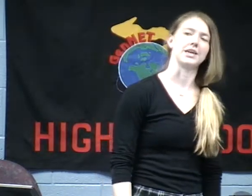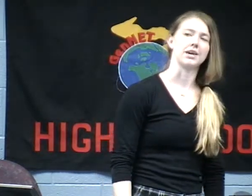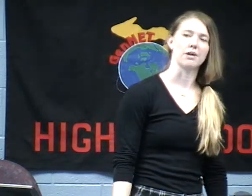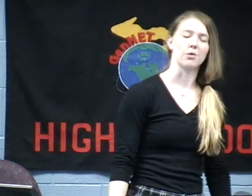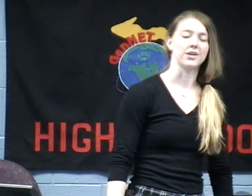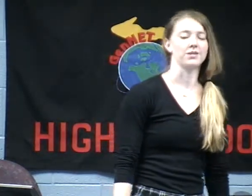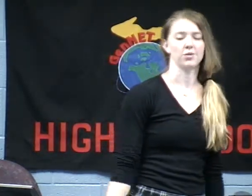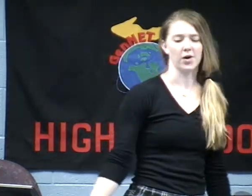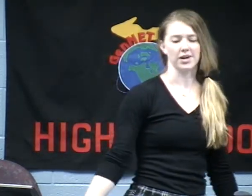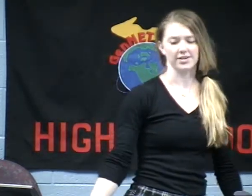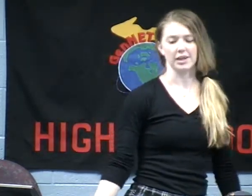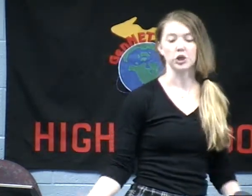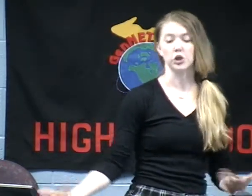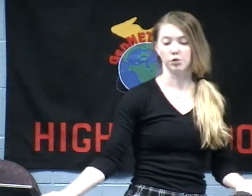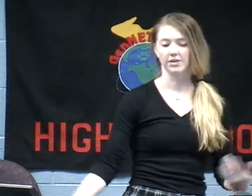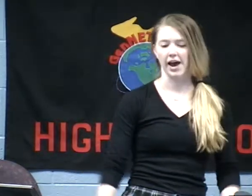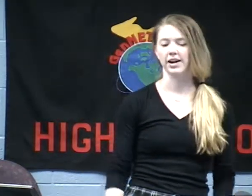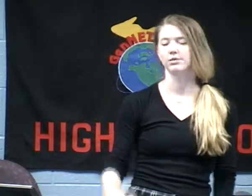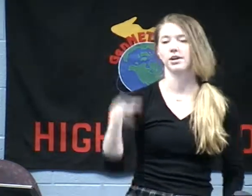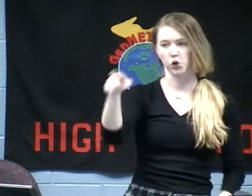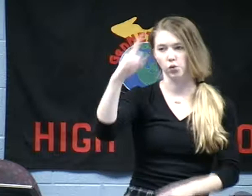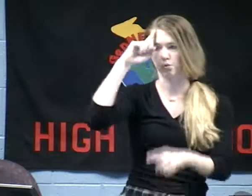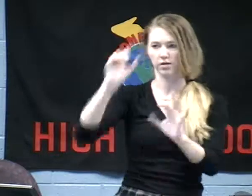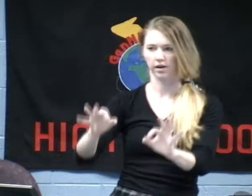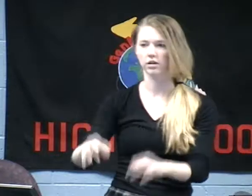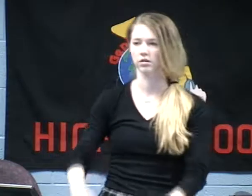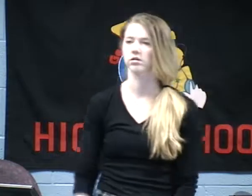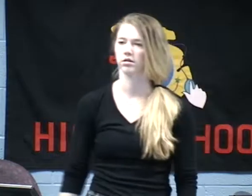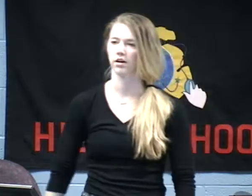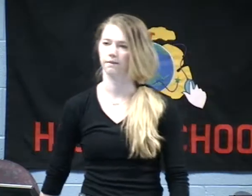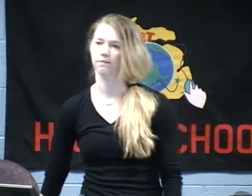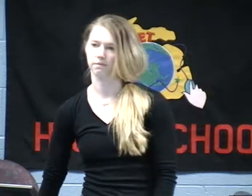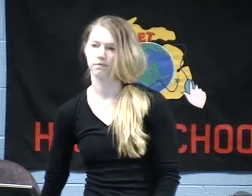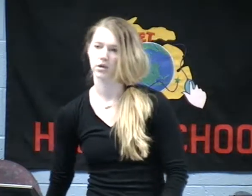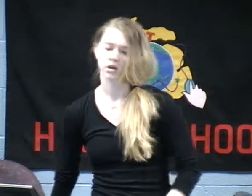Technically, if I wanted to say like you decide, I would say you decide.